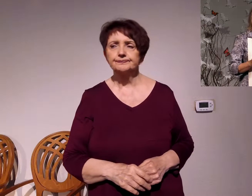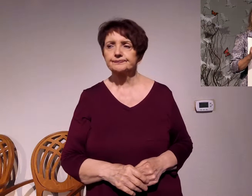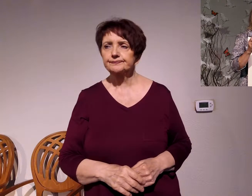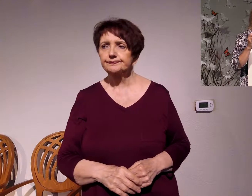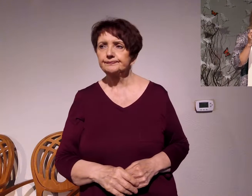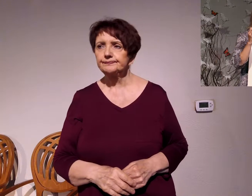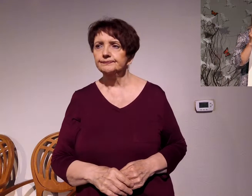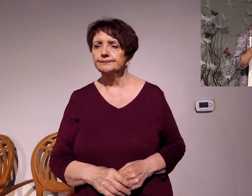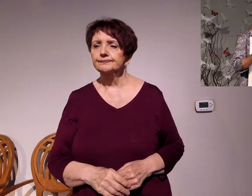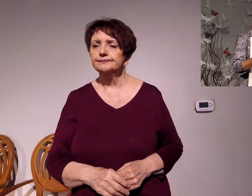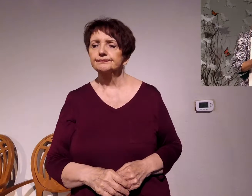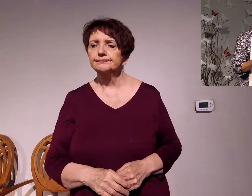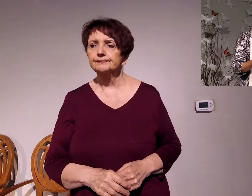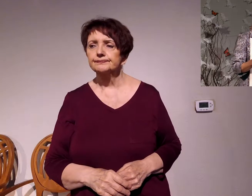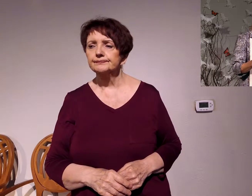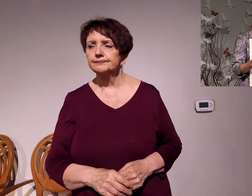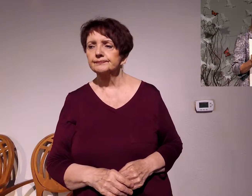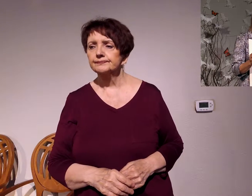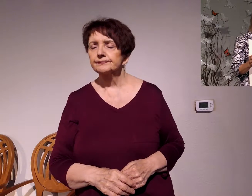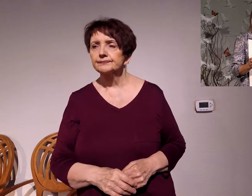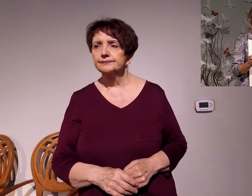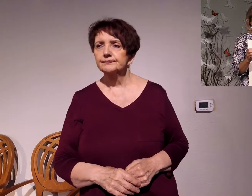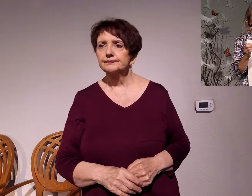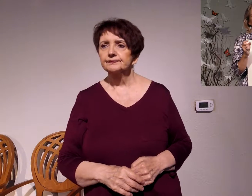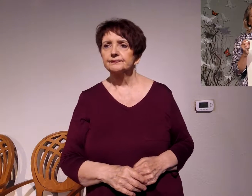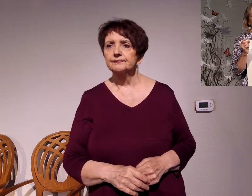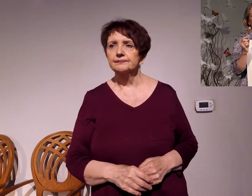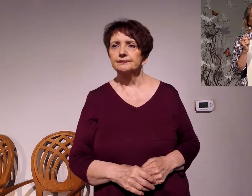The years